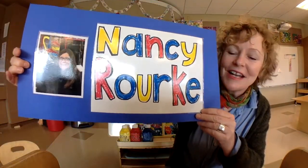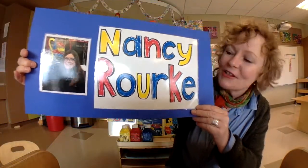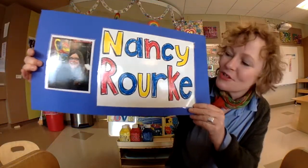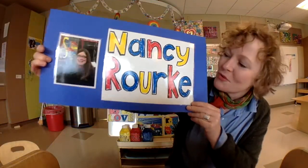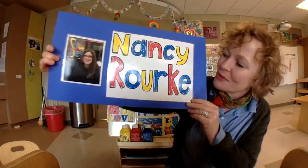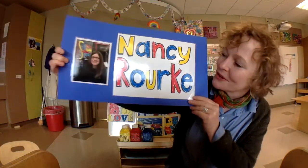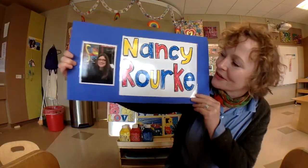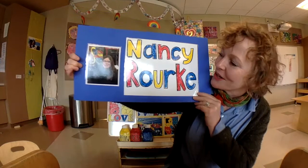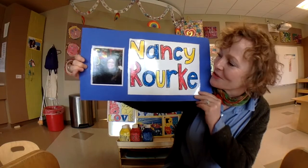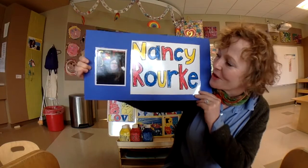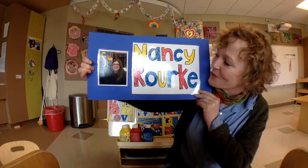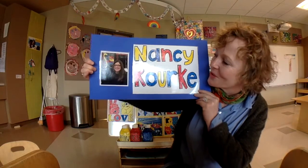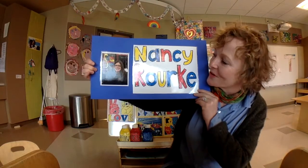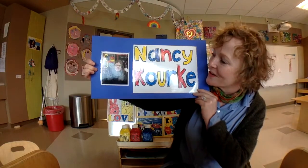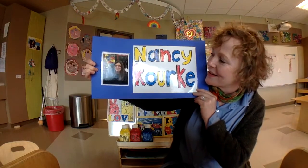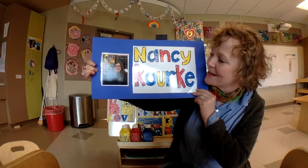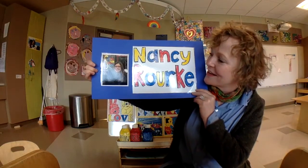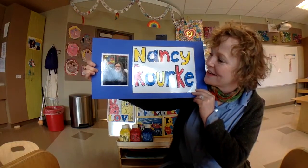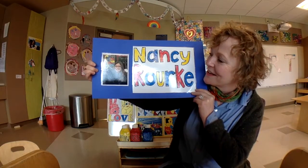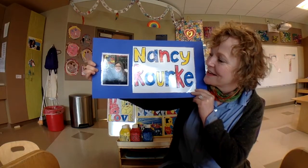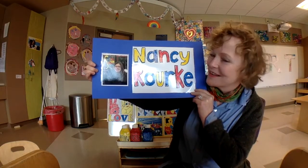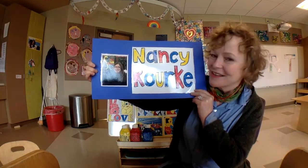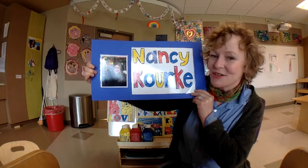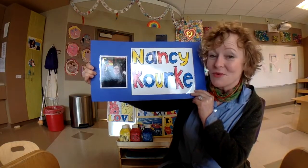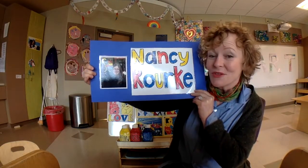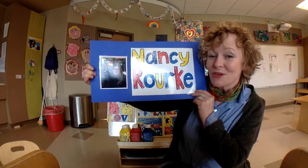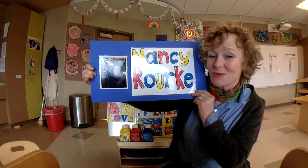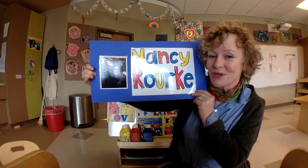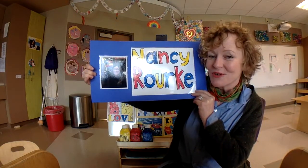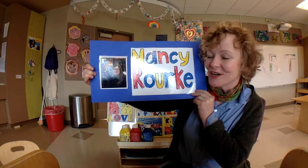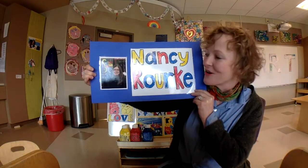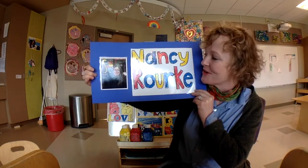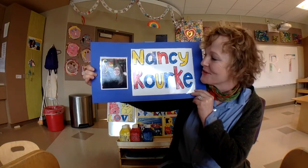Nancy, we really like your artwork. We think you're a pretty great artist.